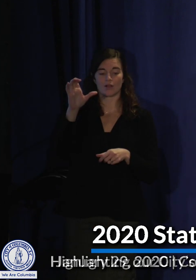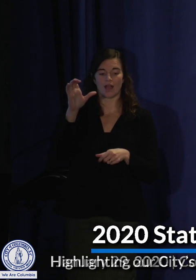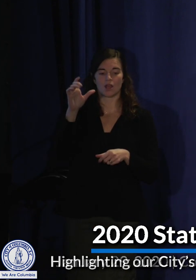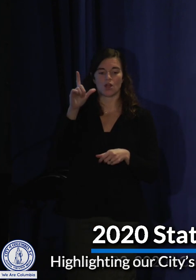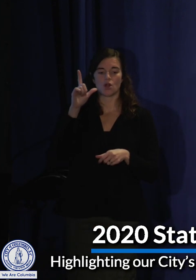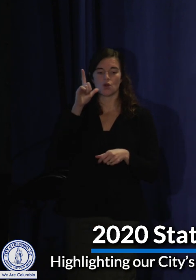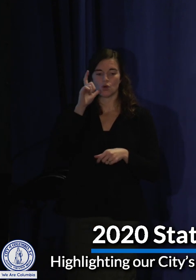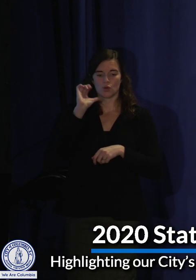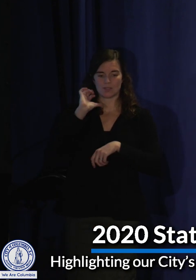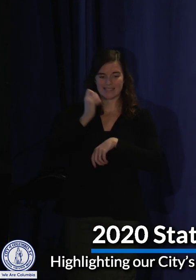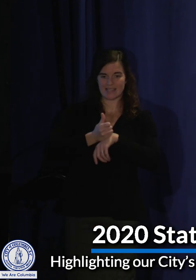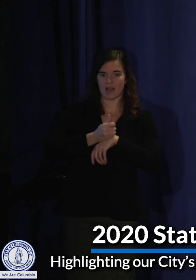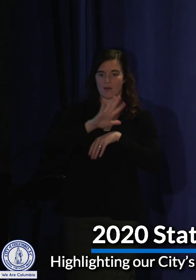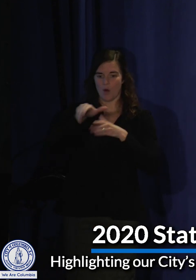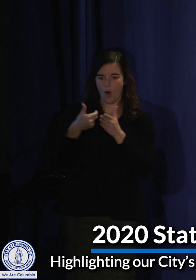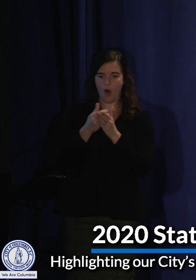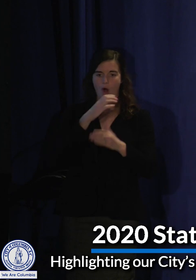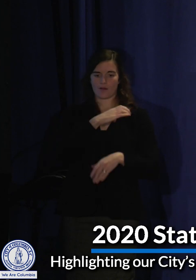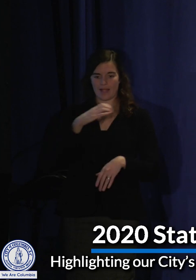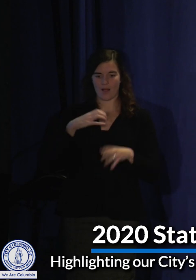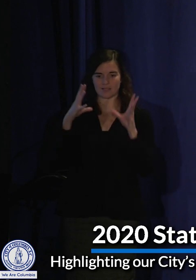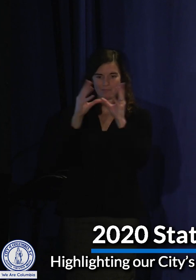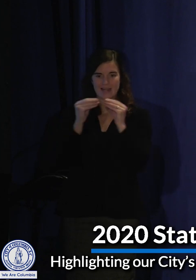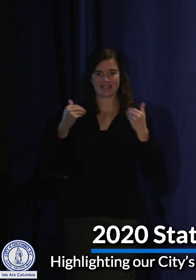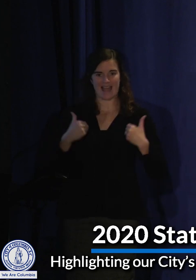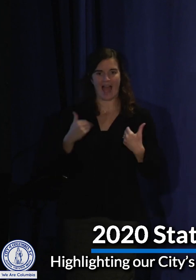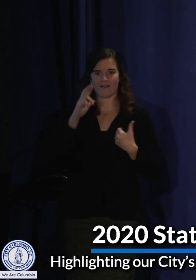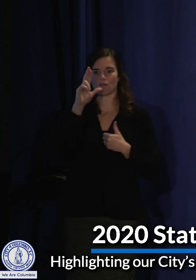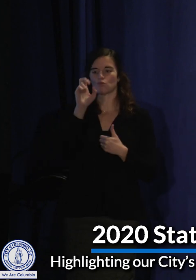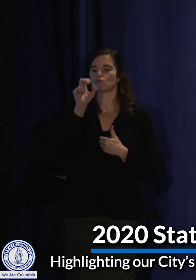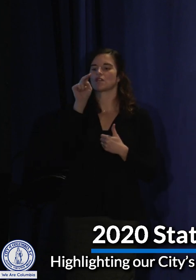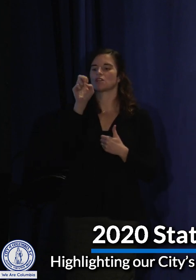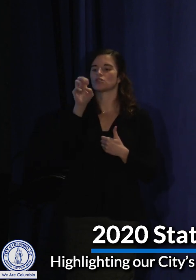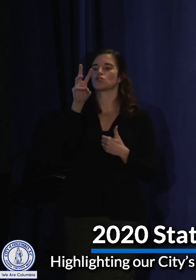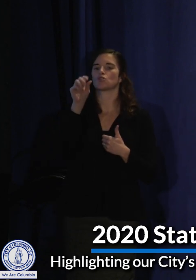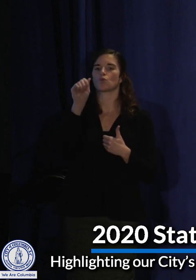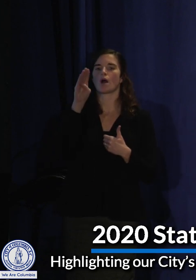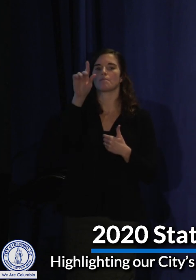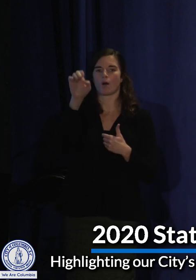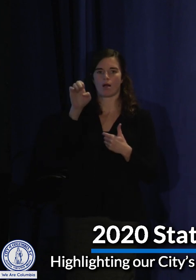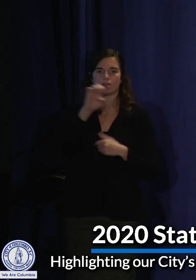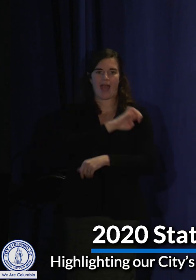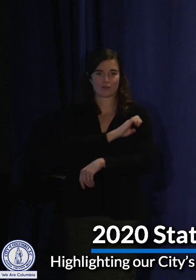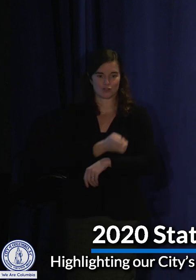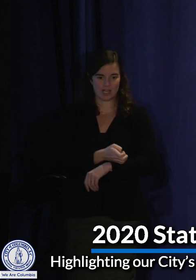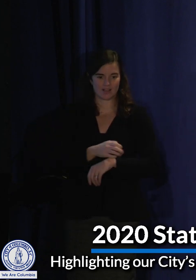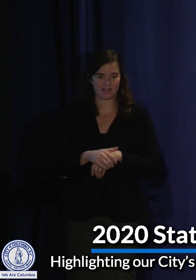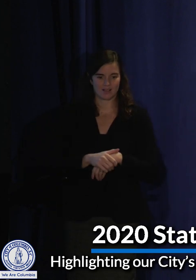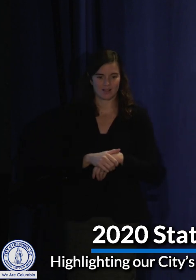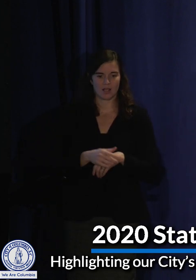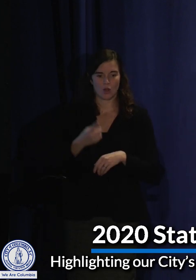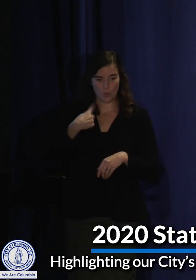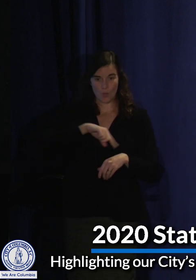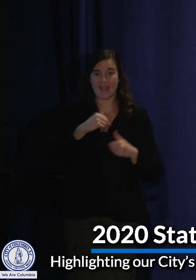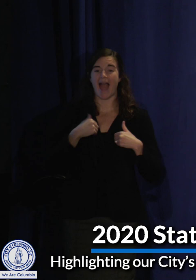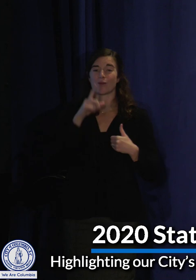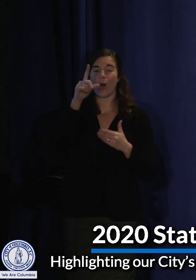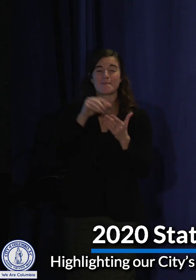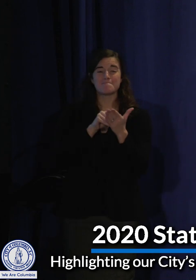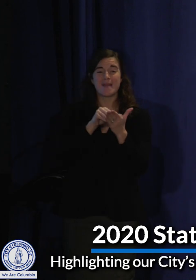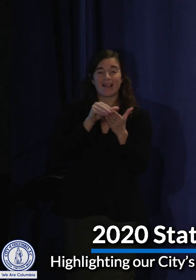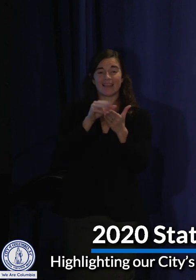all of our city council meetings on renewable energy. Mr. Duval, we eclipsed 1 million visitors to the